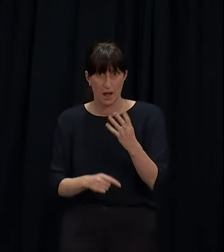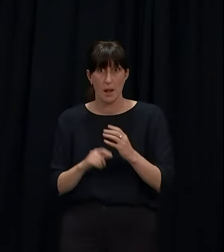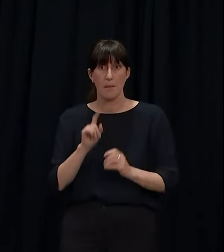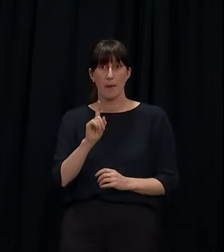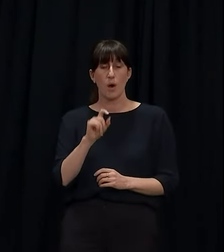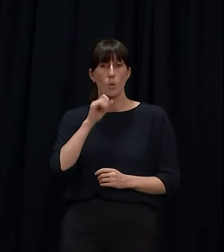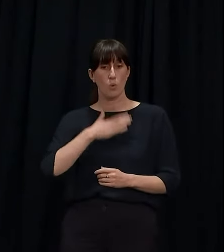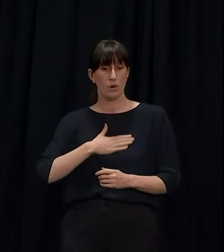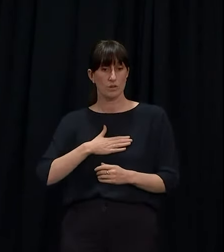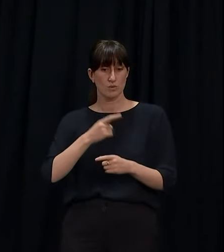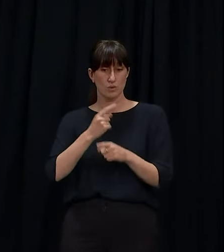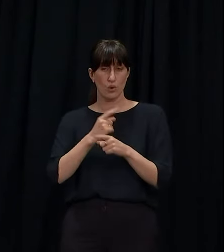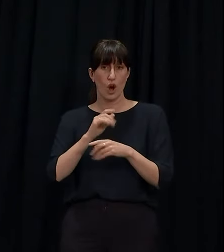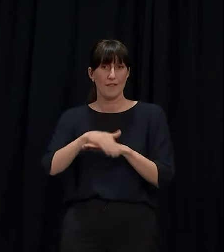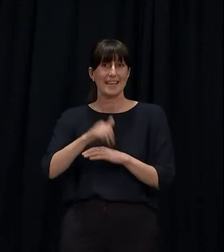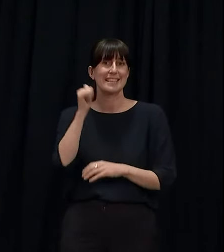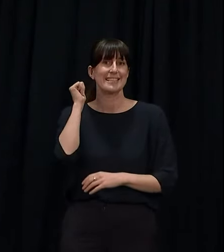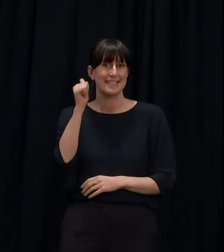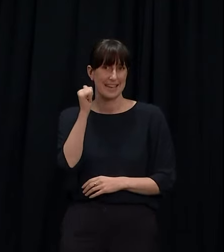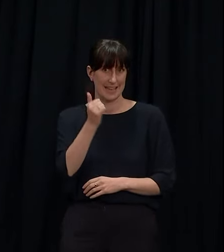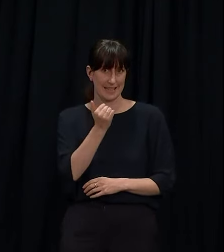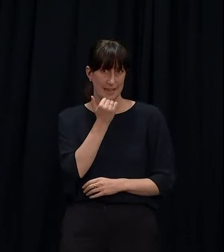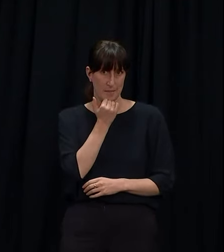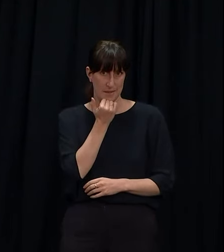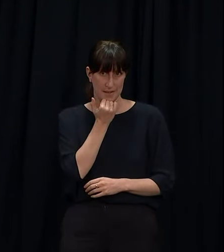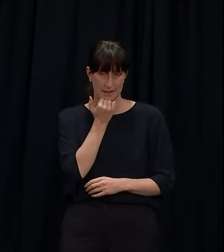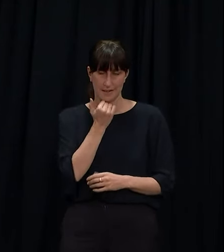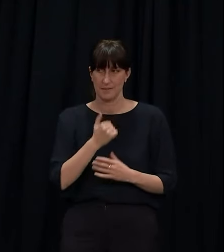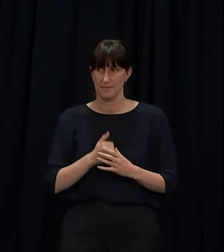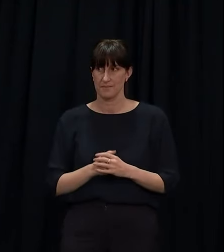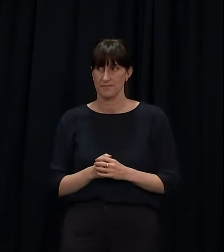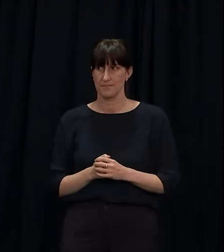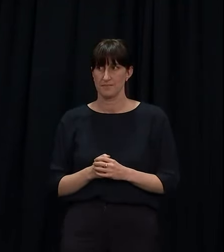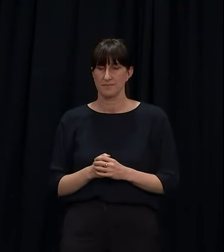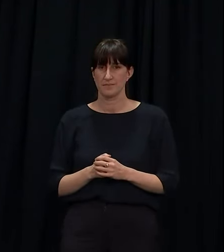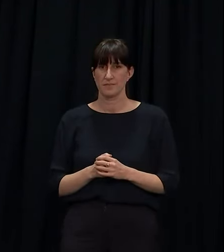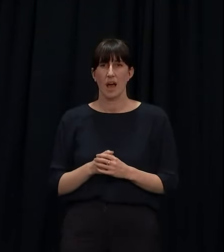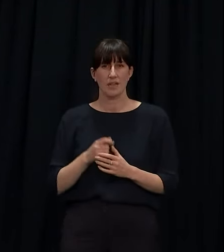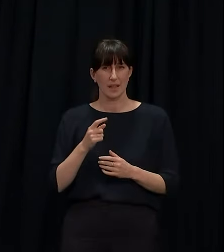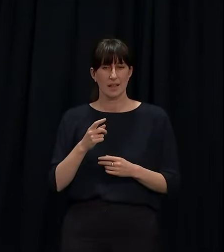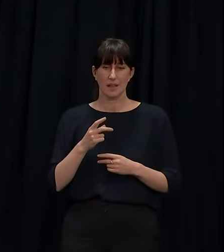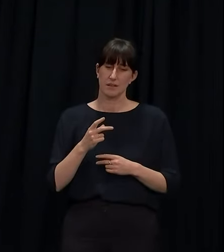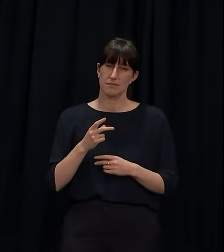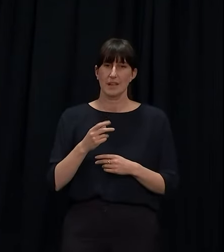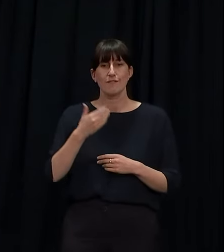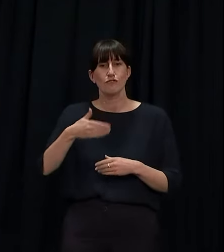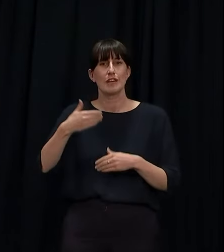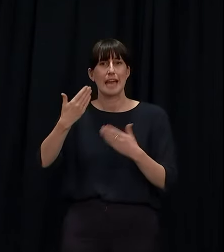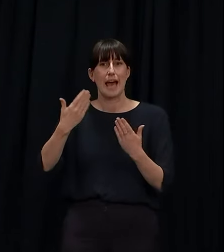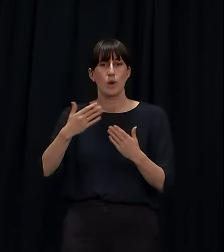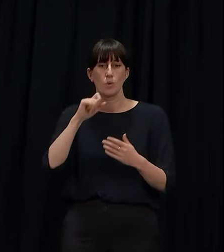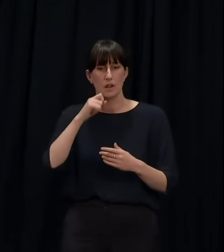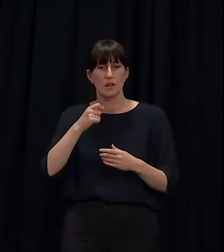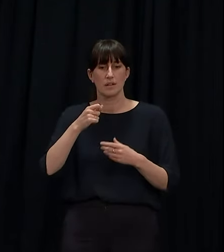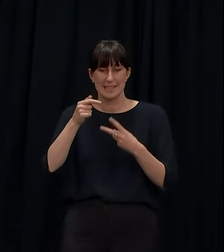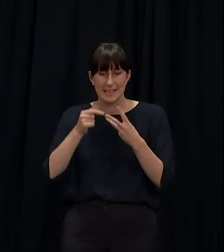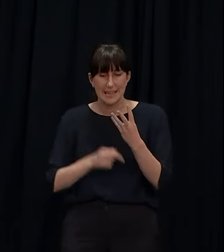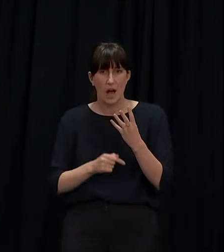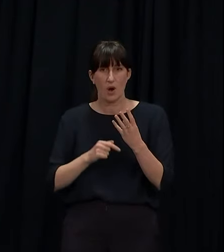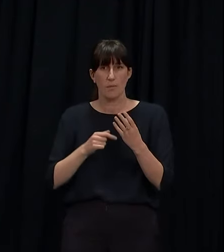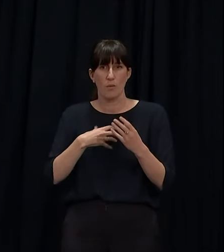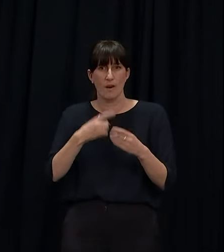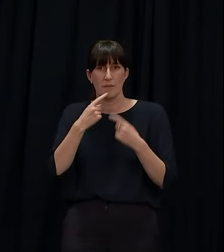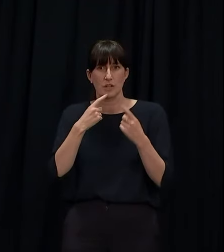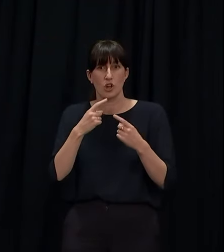give you a bit more insight into what's happening with this outbreak, and we'll look to try and do that on a 24-hour cycle as well. Of the more than